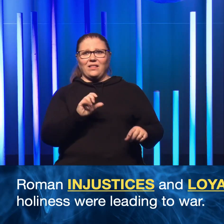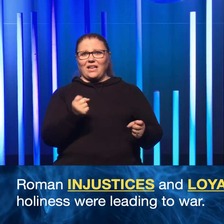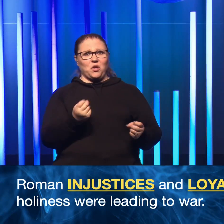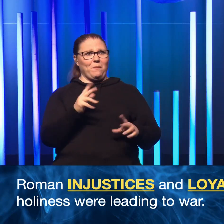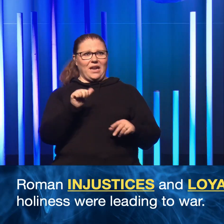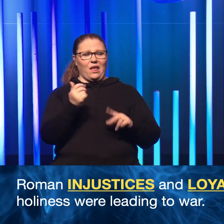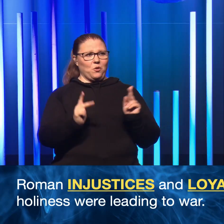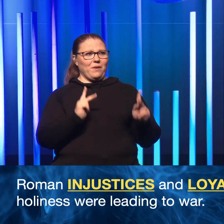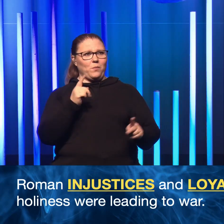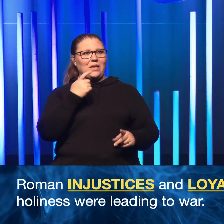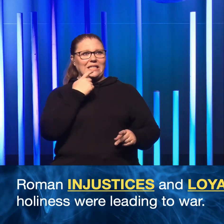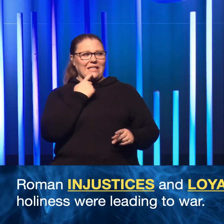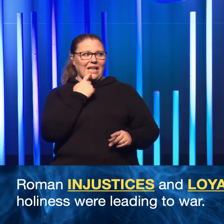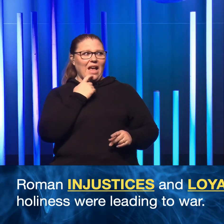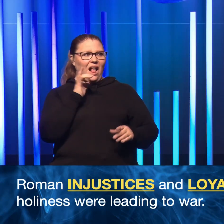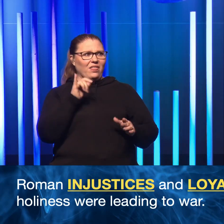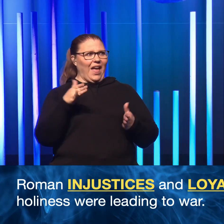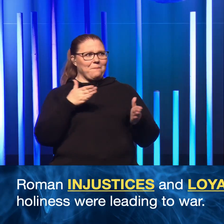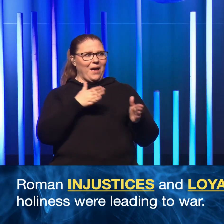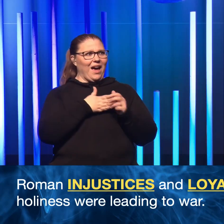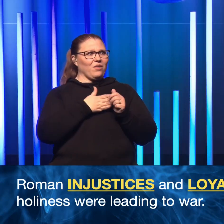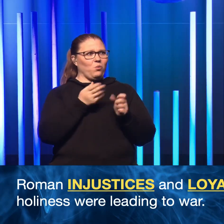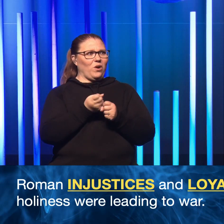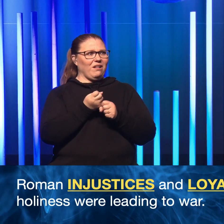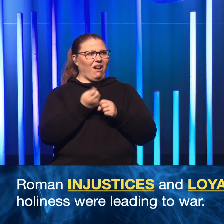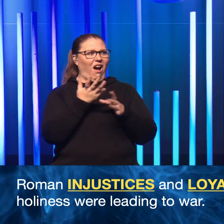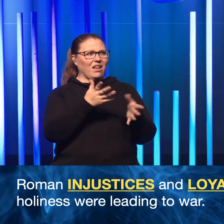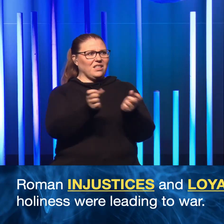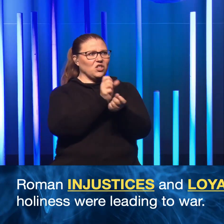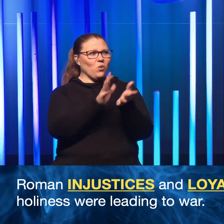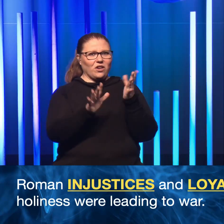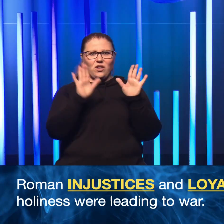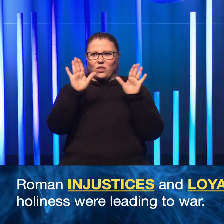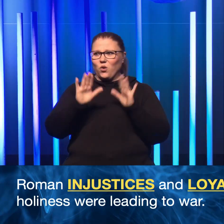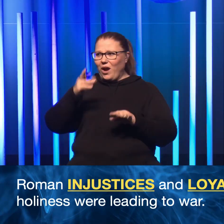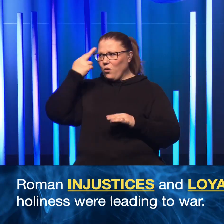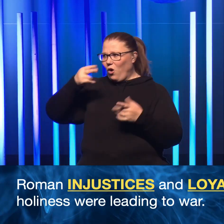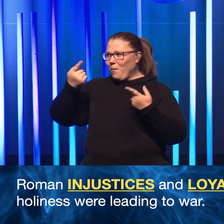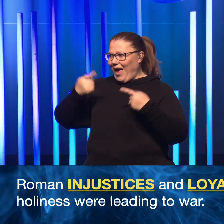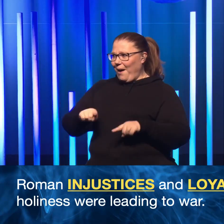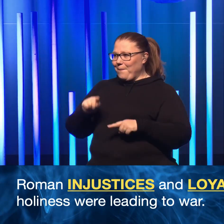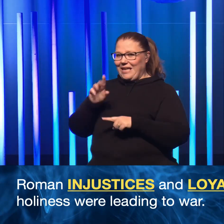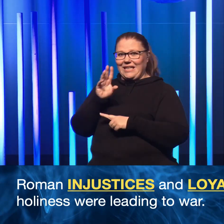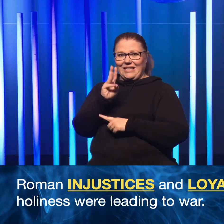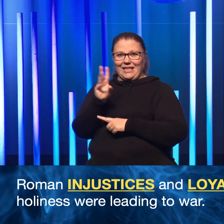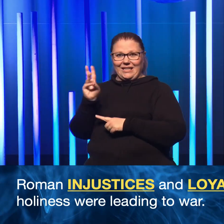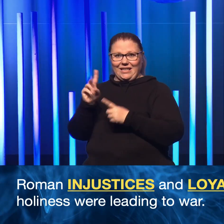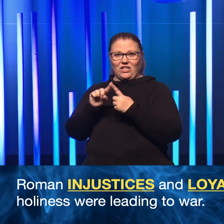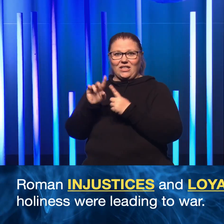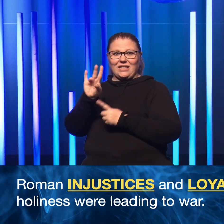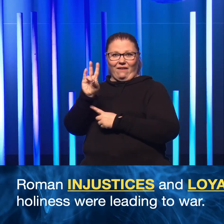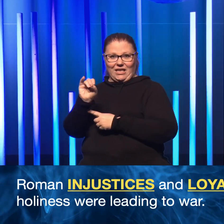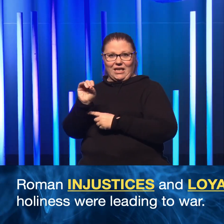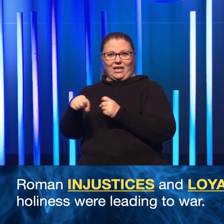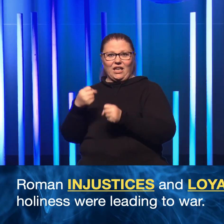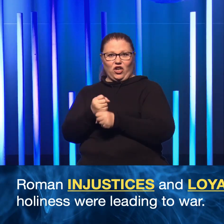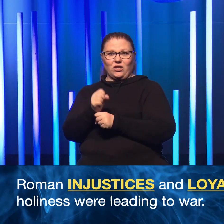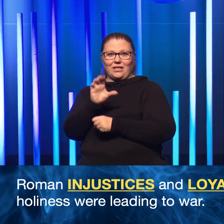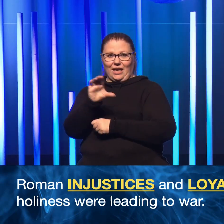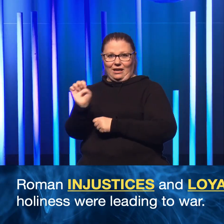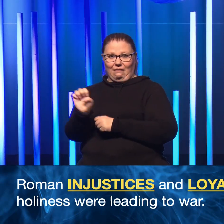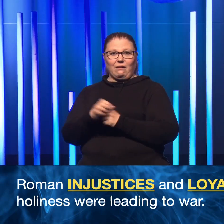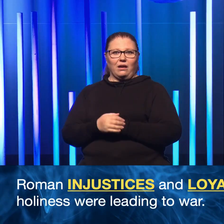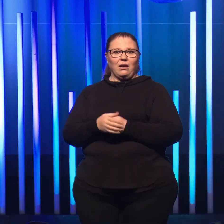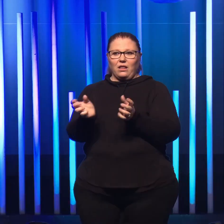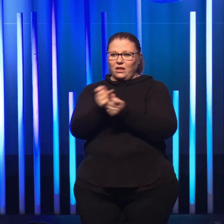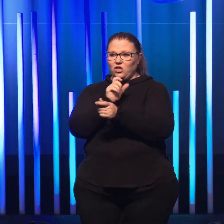this is a path that will lead us to destruction. And in fact, it did. The Great War with Rome happened in 66 to 70. They took control of the city.